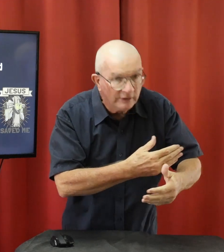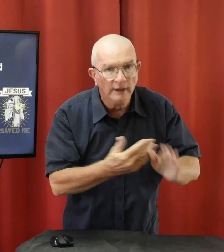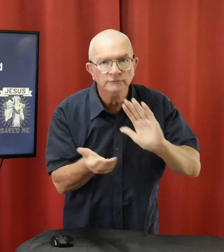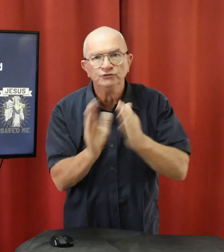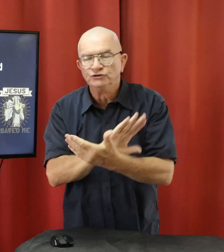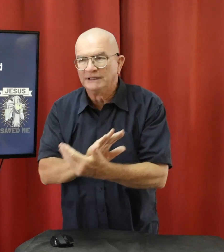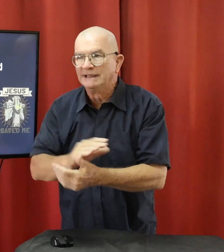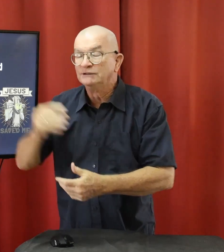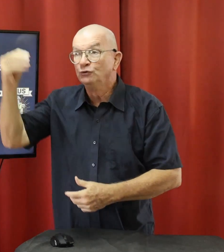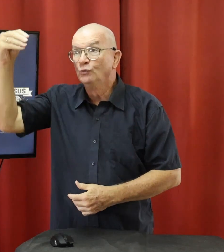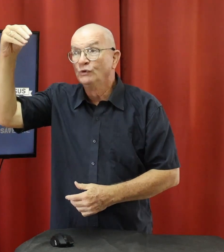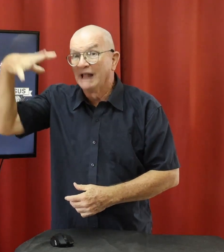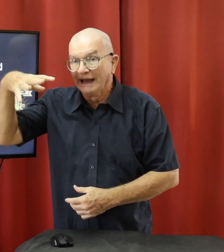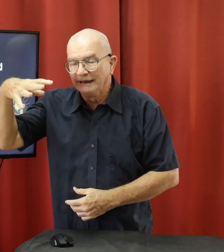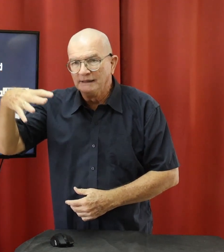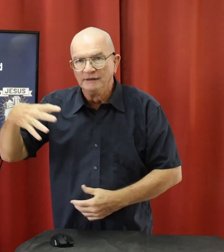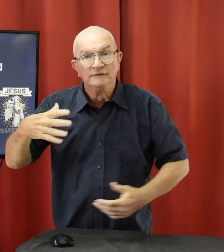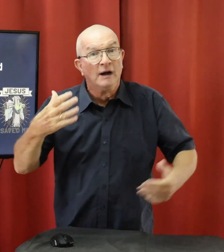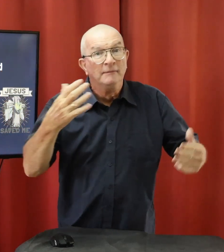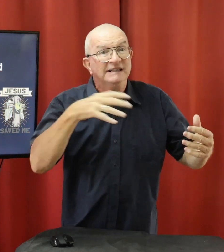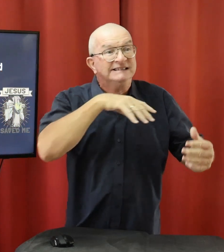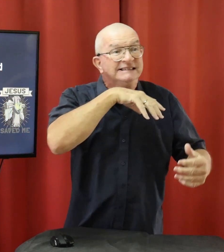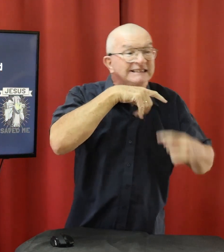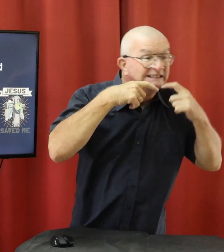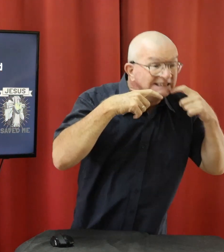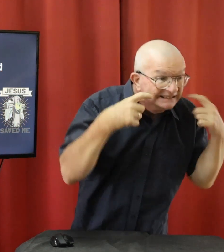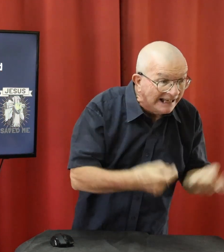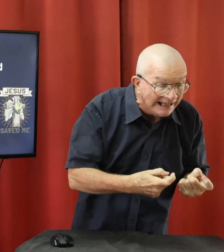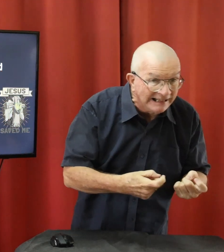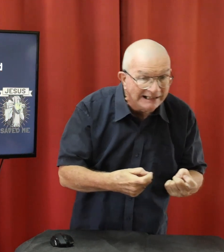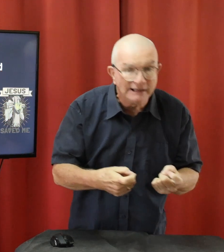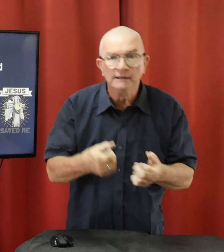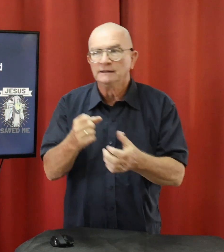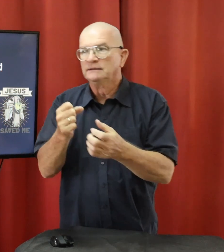From darkness to light. From sin